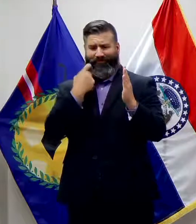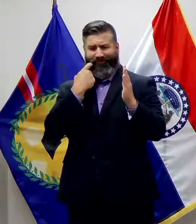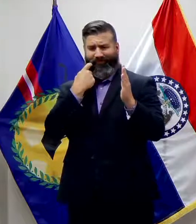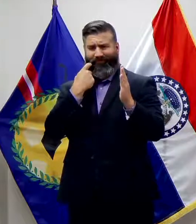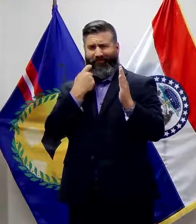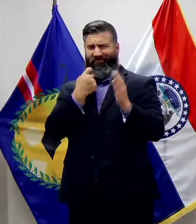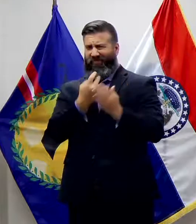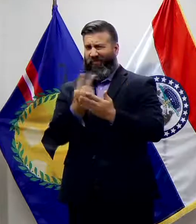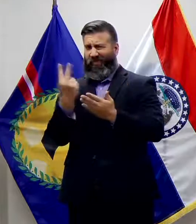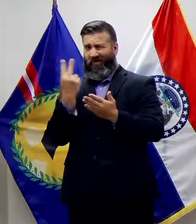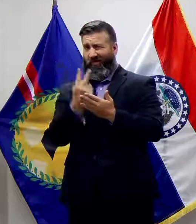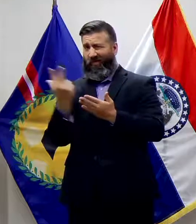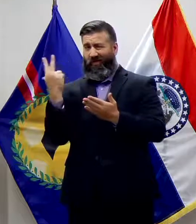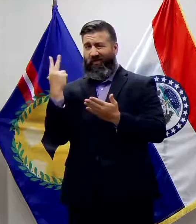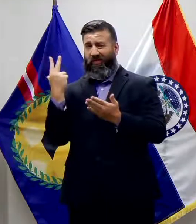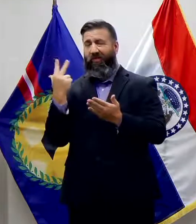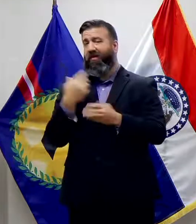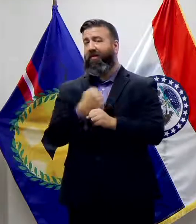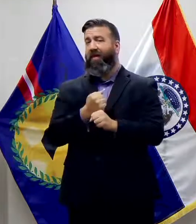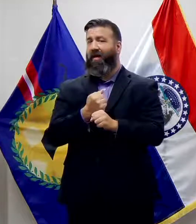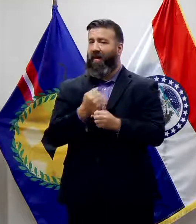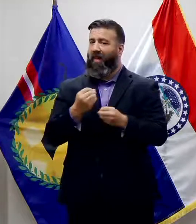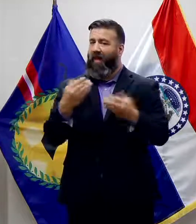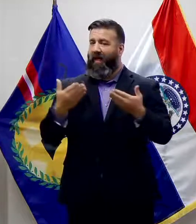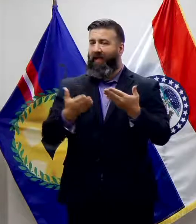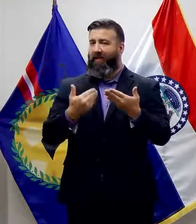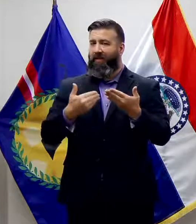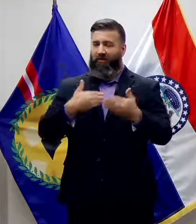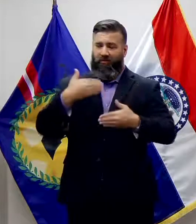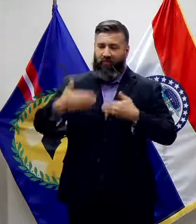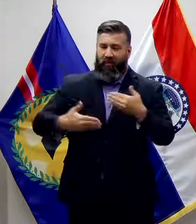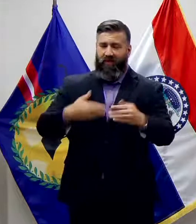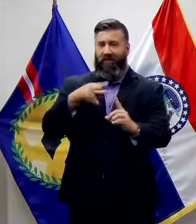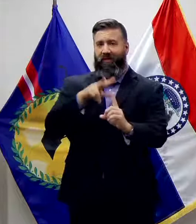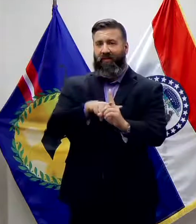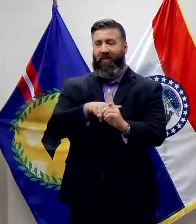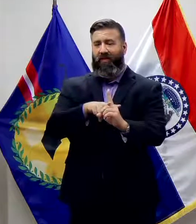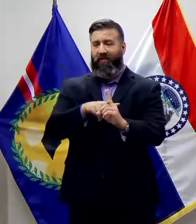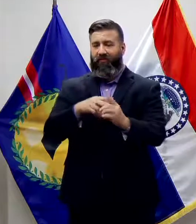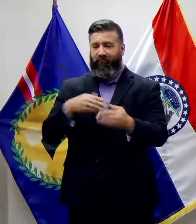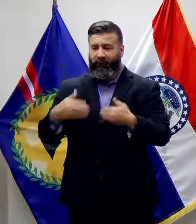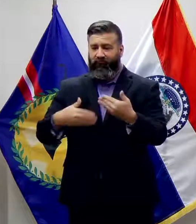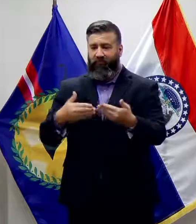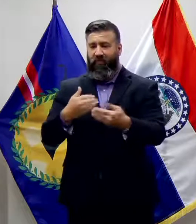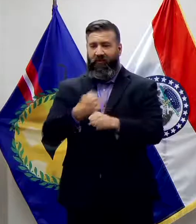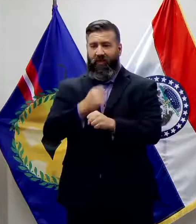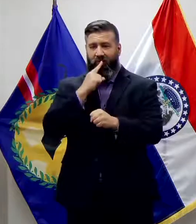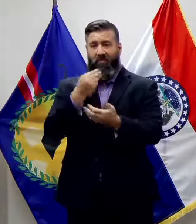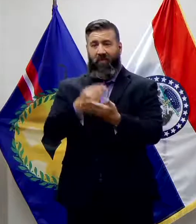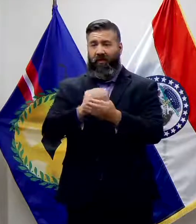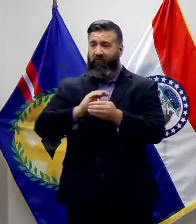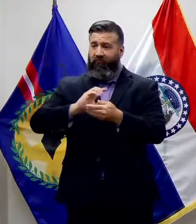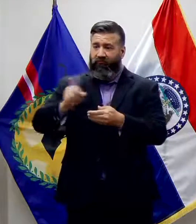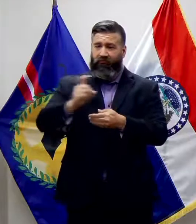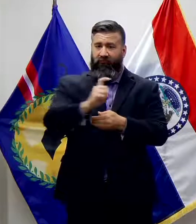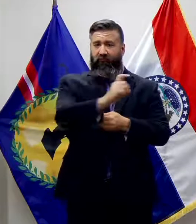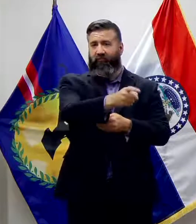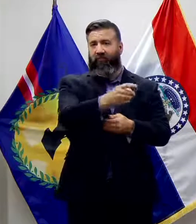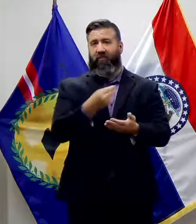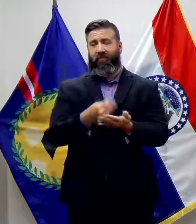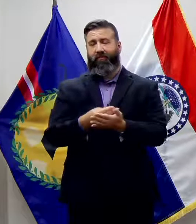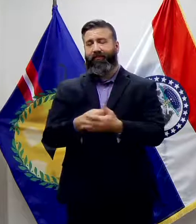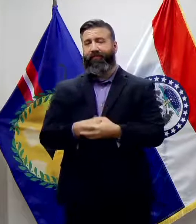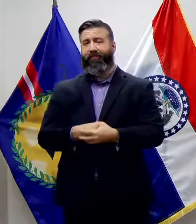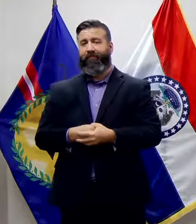a few weeks ago, which made it much easier to process those applications and get those funds in the hands of landlords and